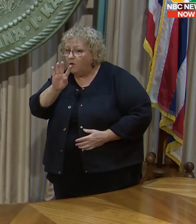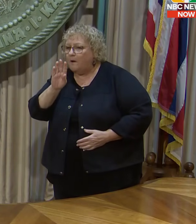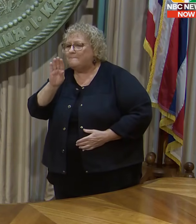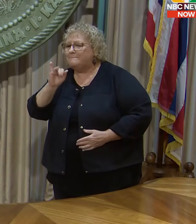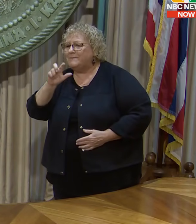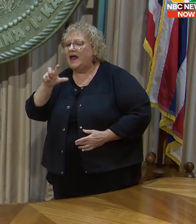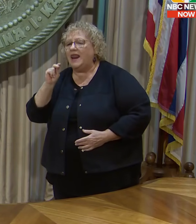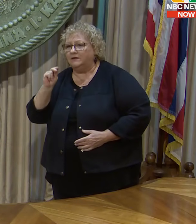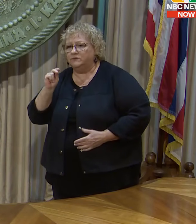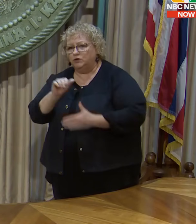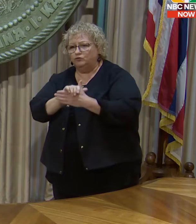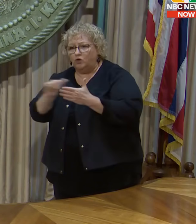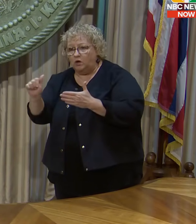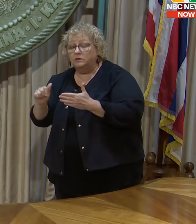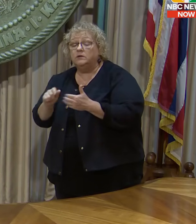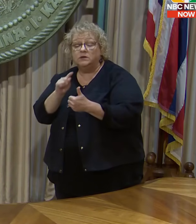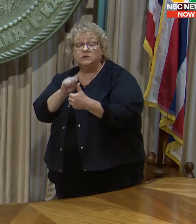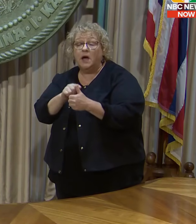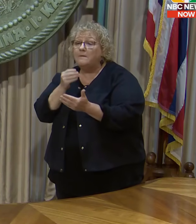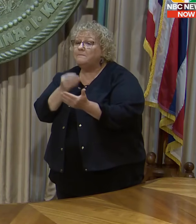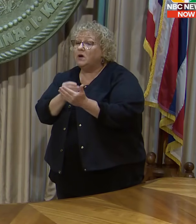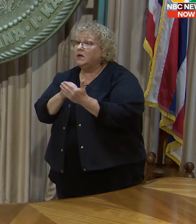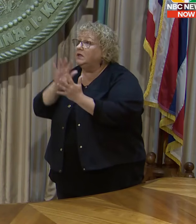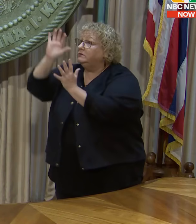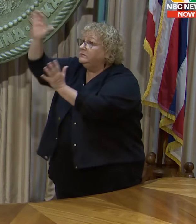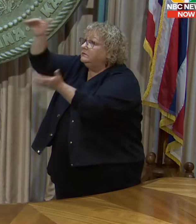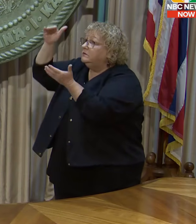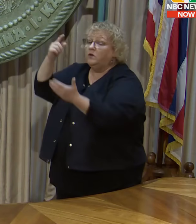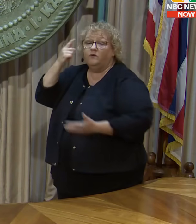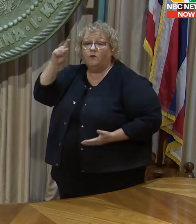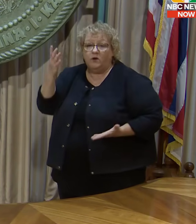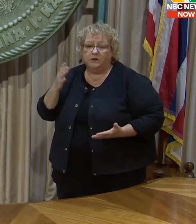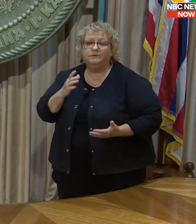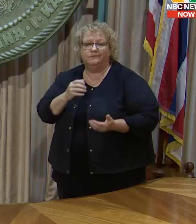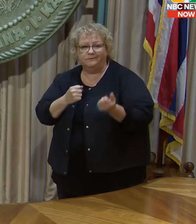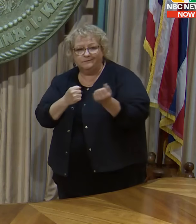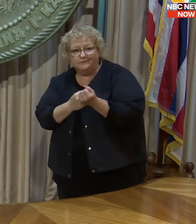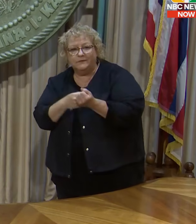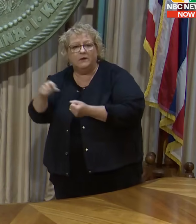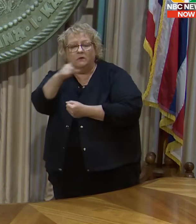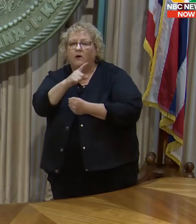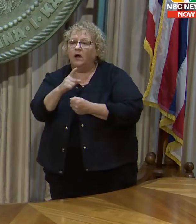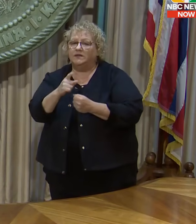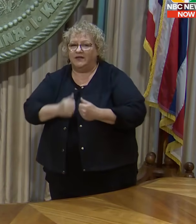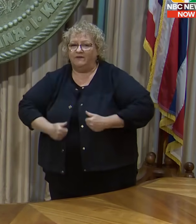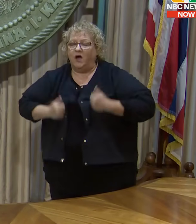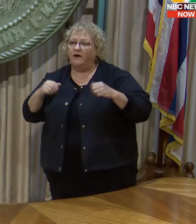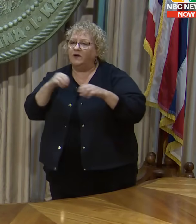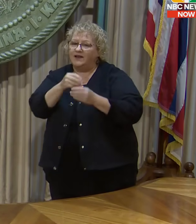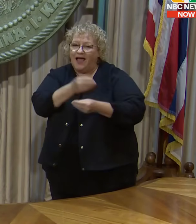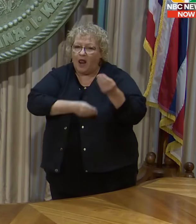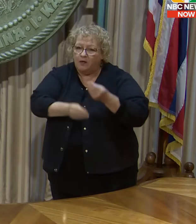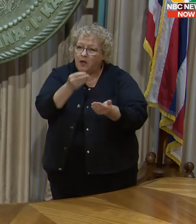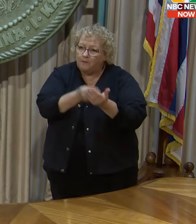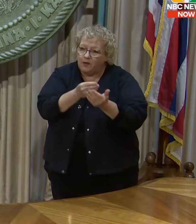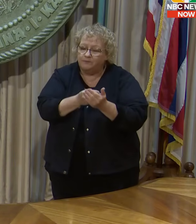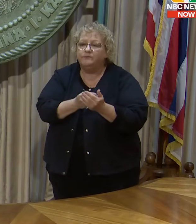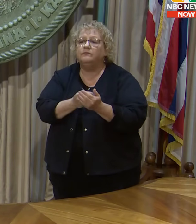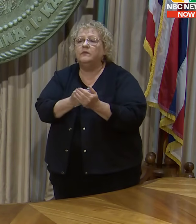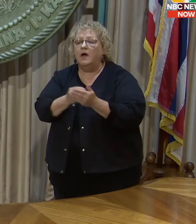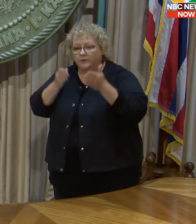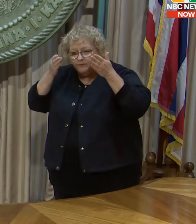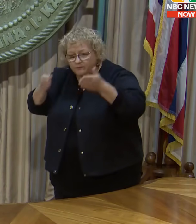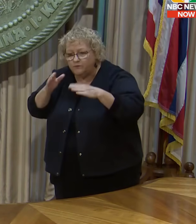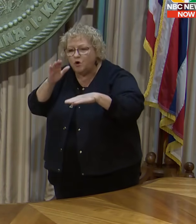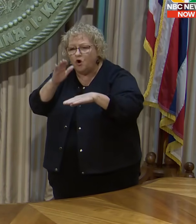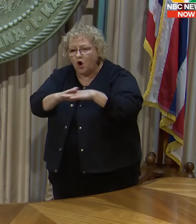These monies are for COVID response in terms of allowing people to survive economically and also attacking and mitigating